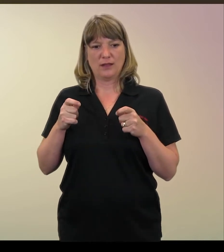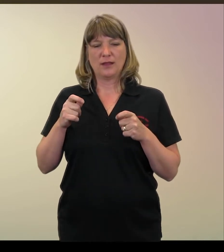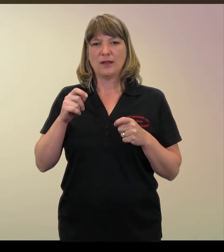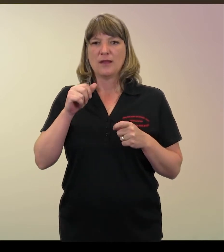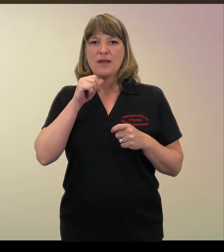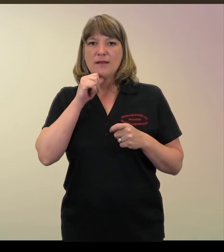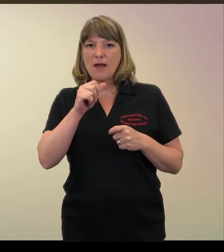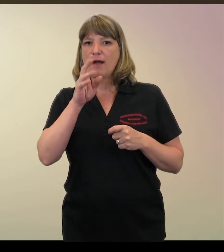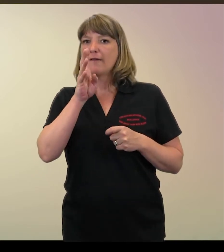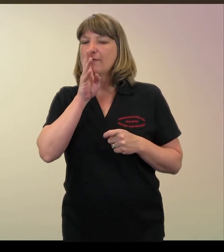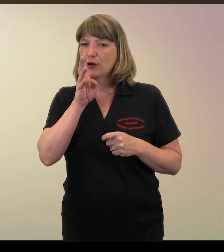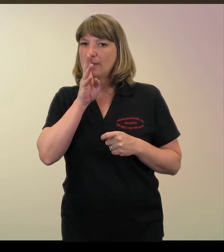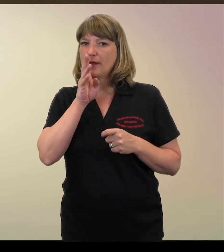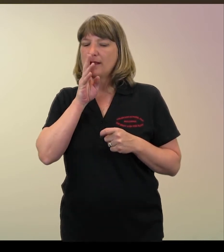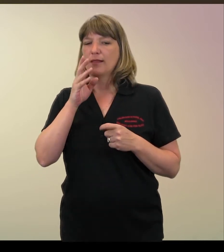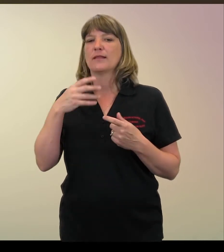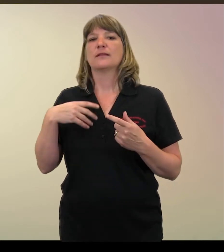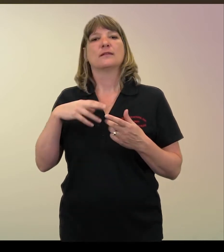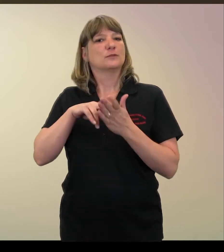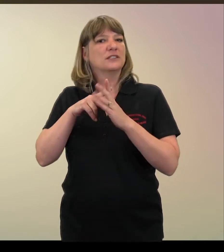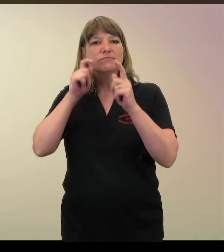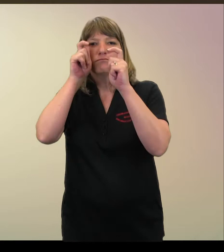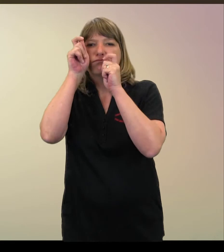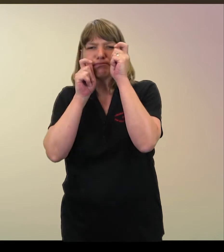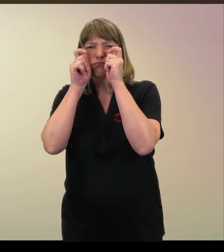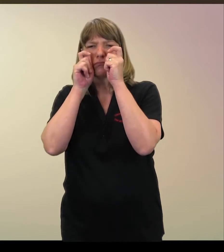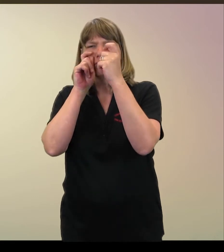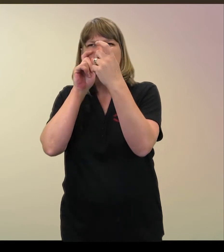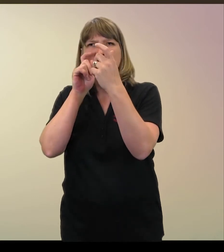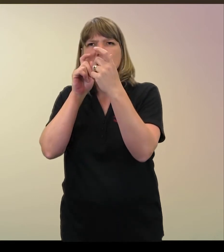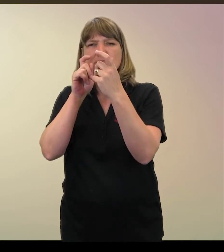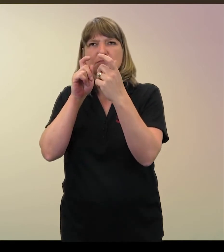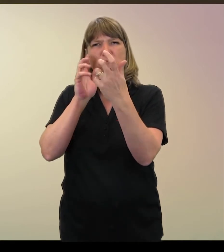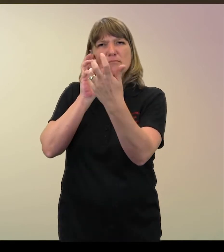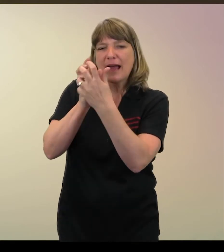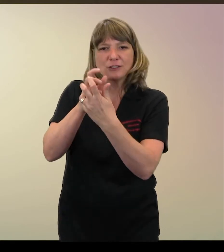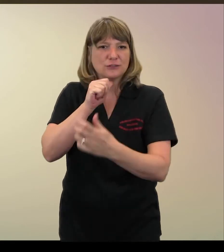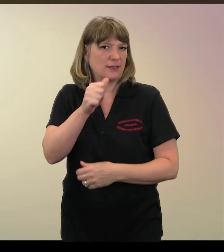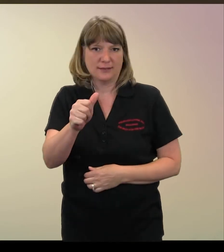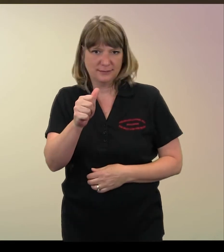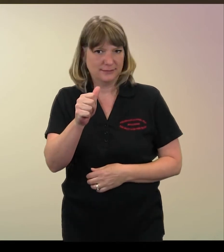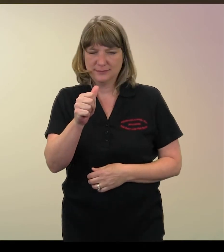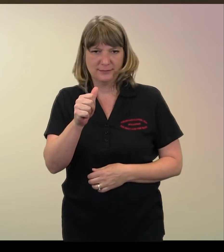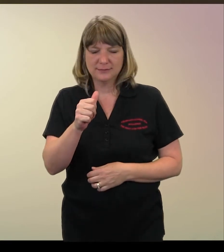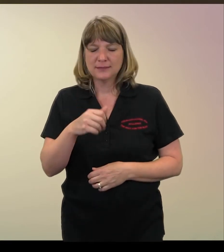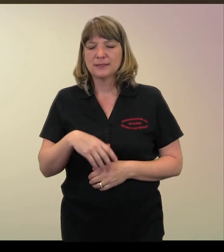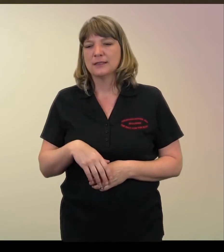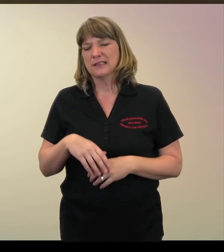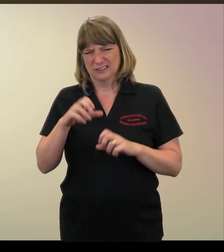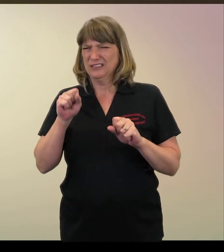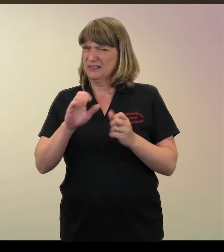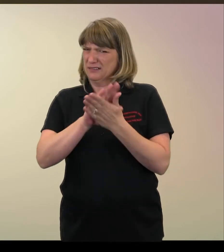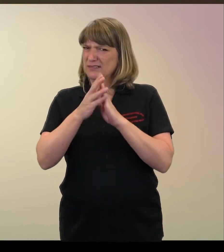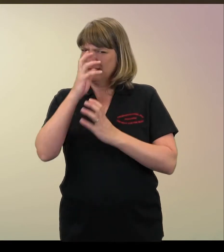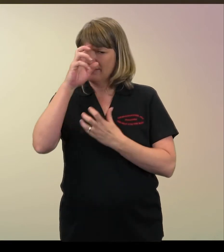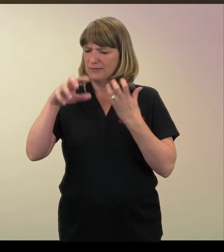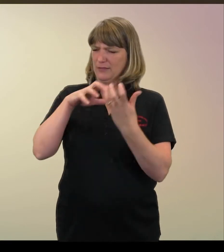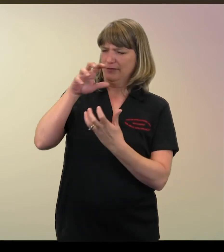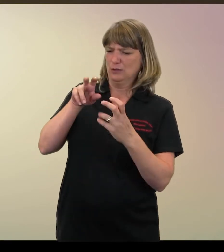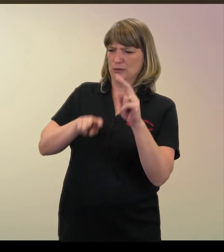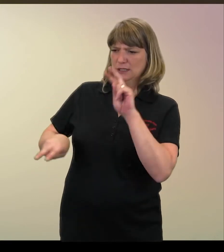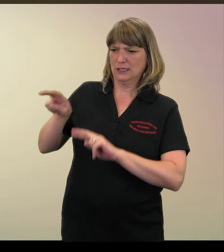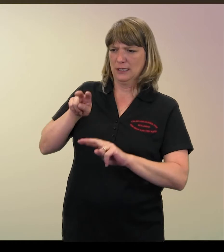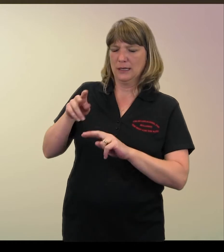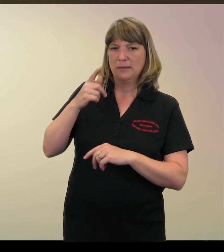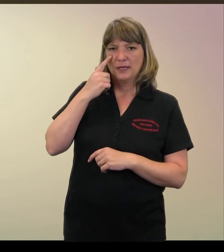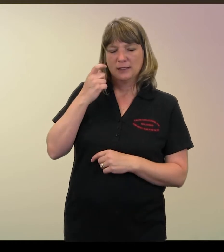they use other nonverbal aspects of communication. So their facial expressions may not match the situation. This can be confusing